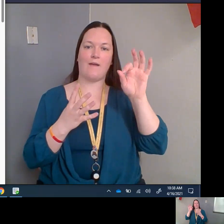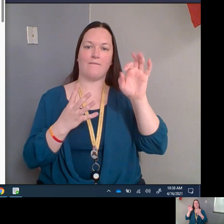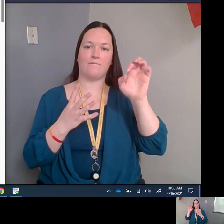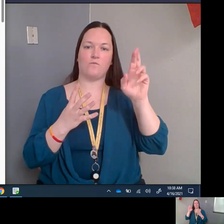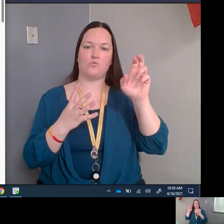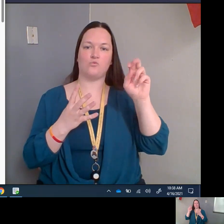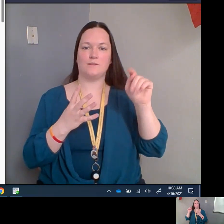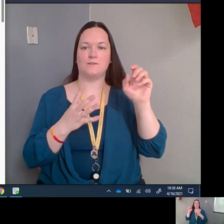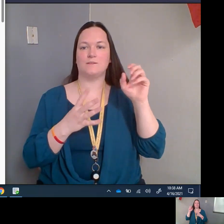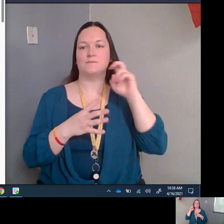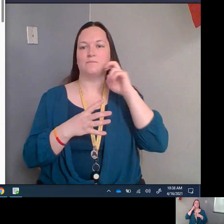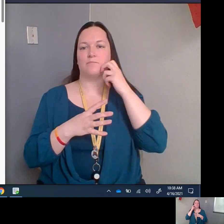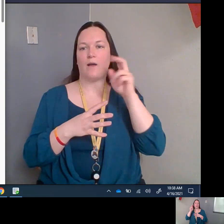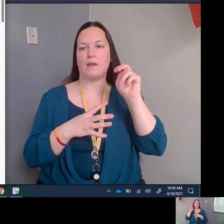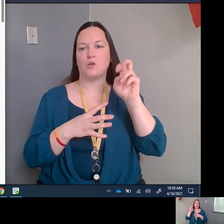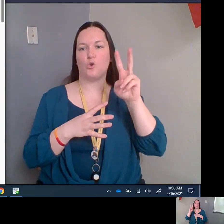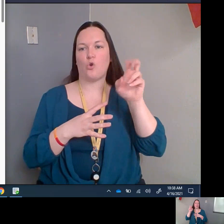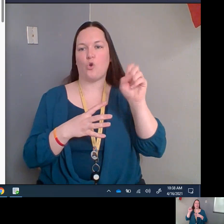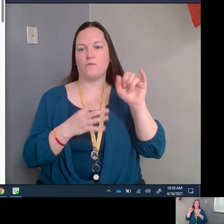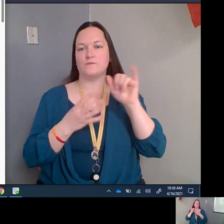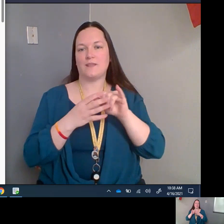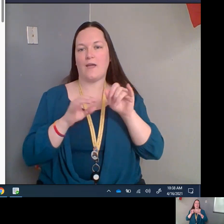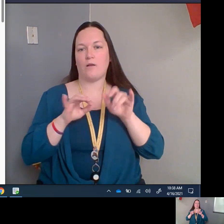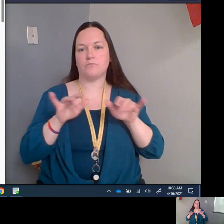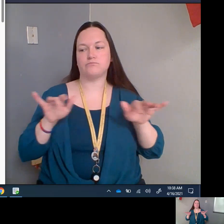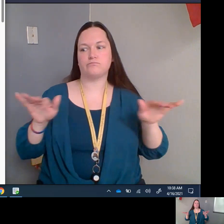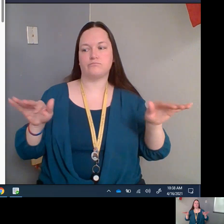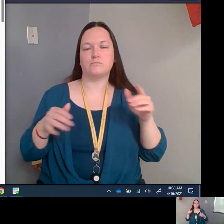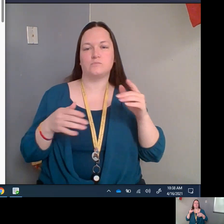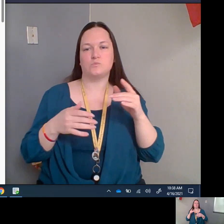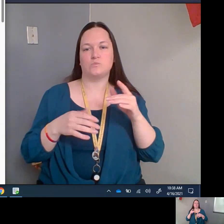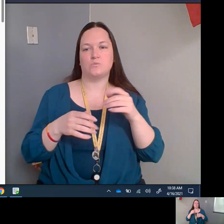efferent spinal nerves, which merge to form the peripheral nerves.